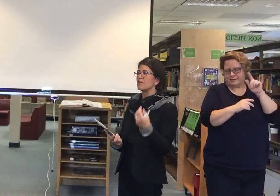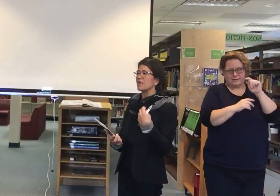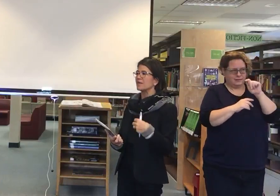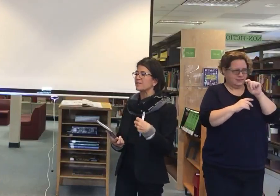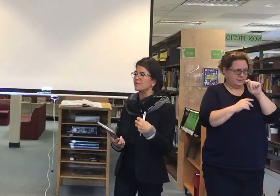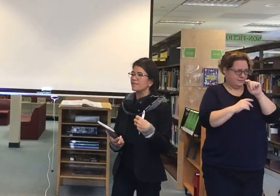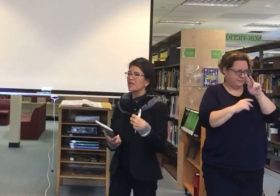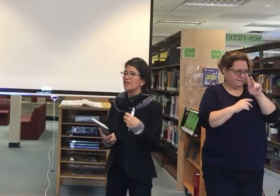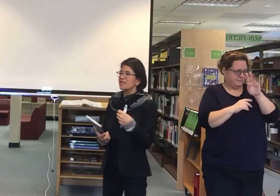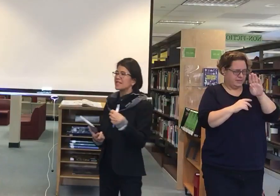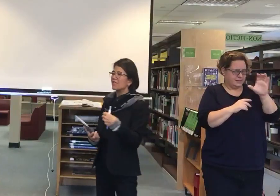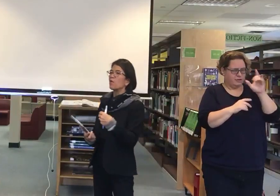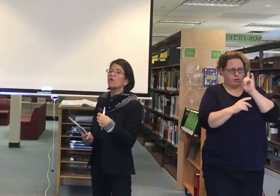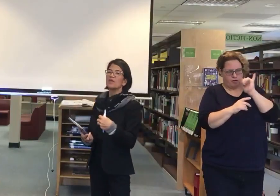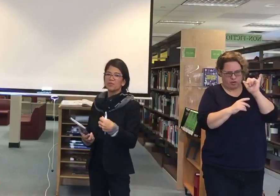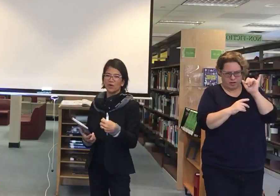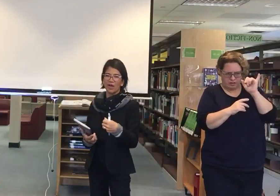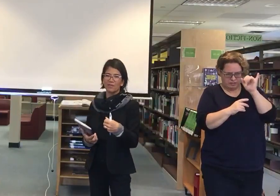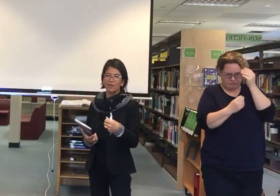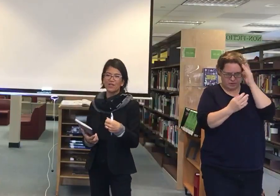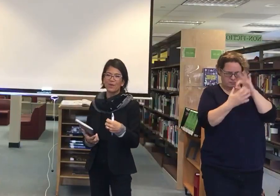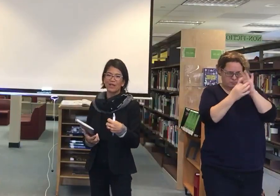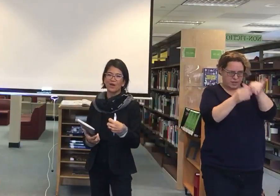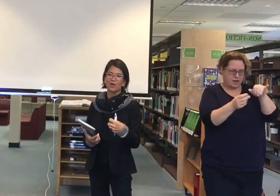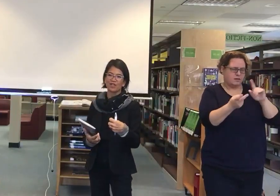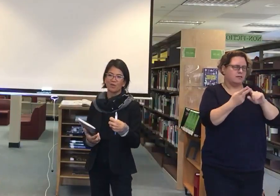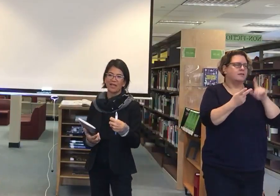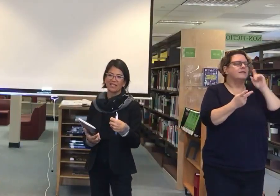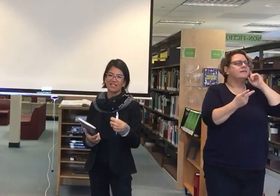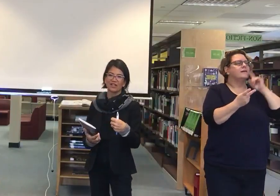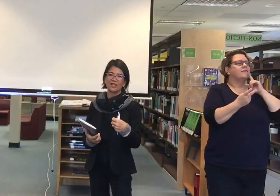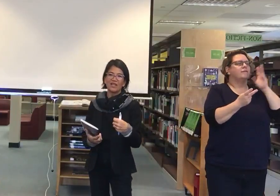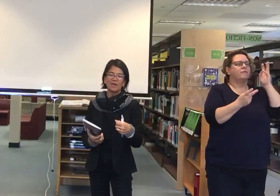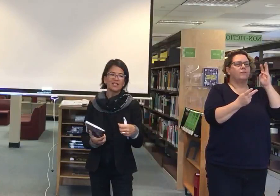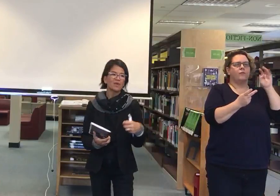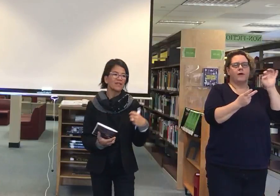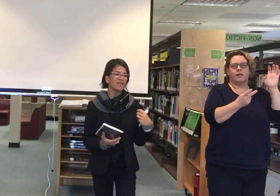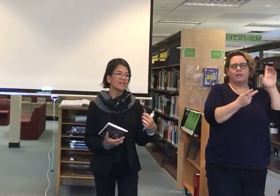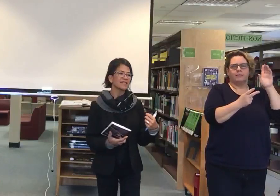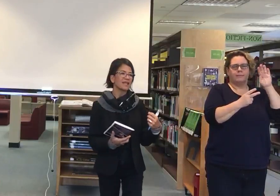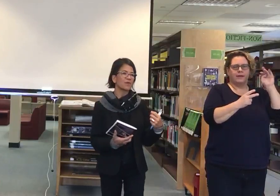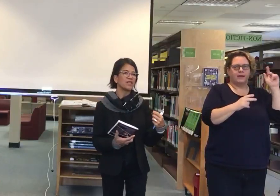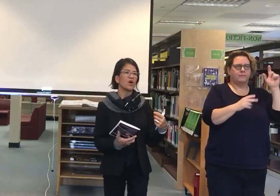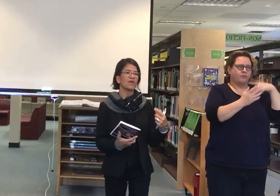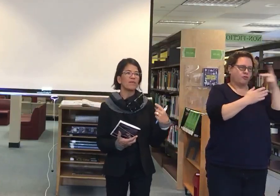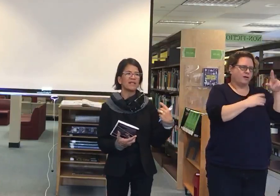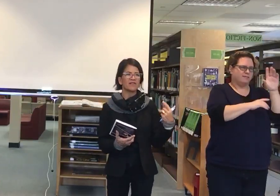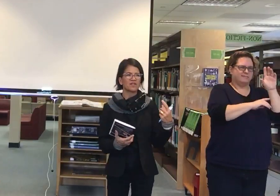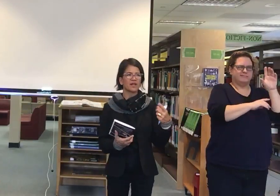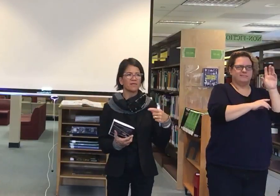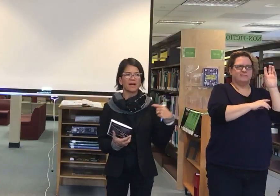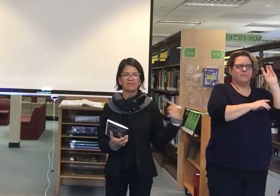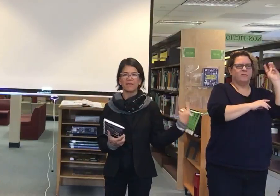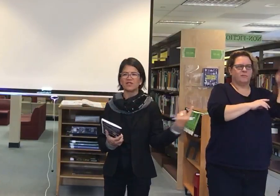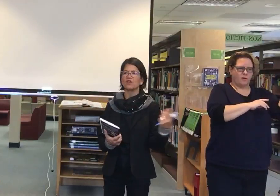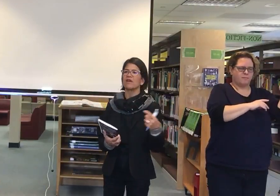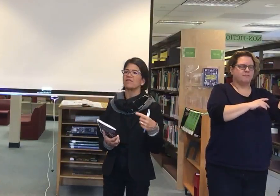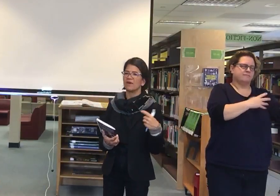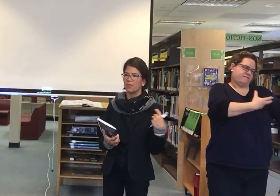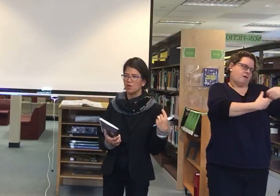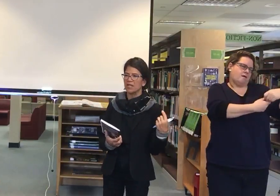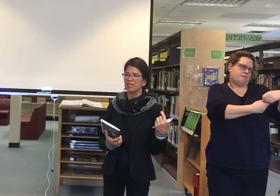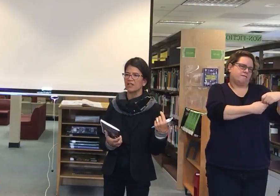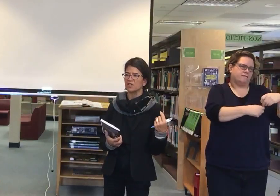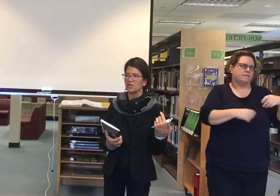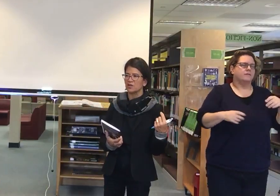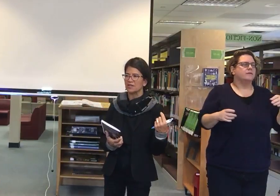had the Deaf Wellbeing Program participate in our workshop last year. Because one of the things that we know in the there's a survey